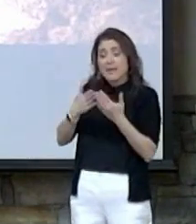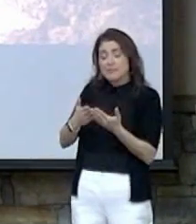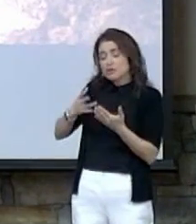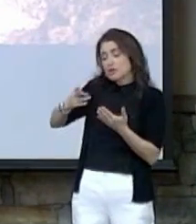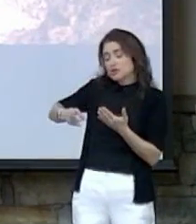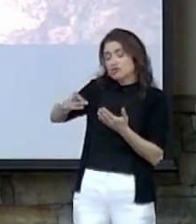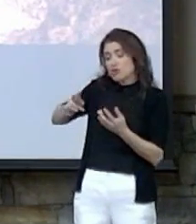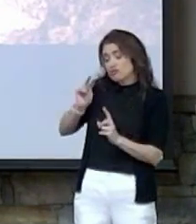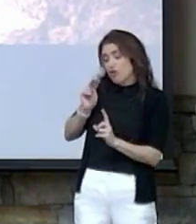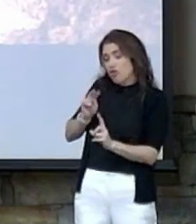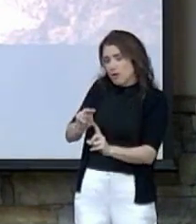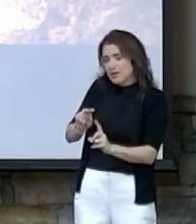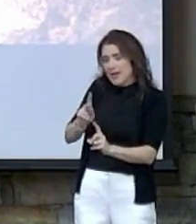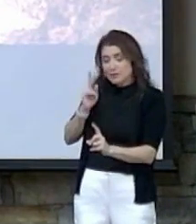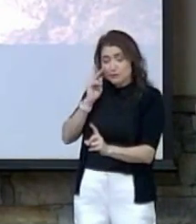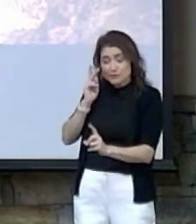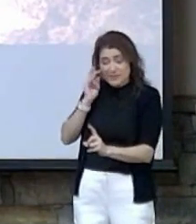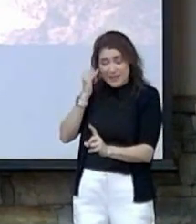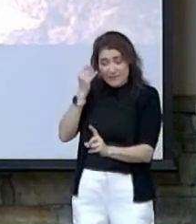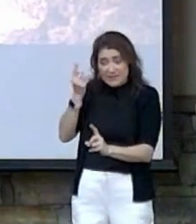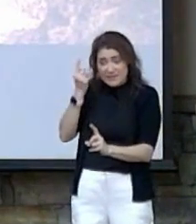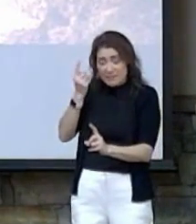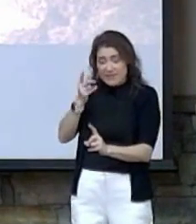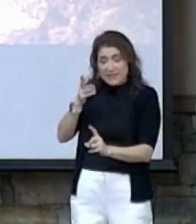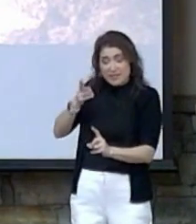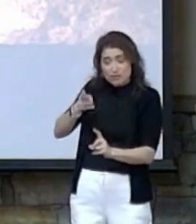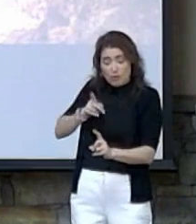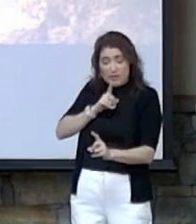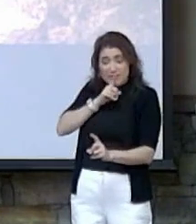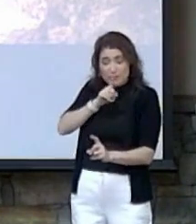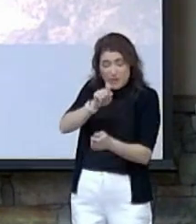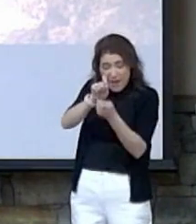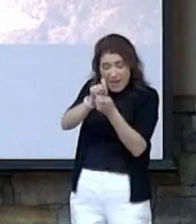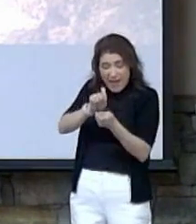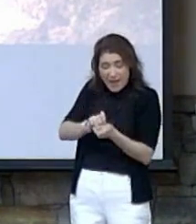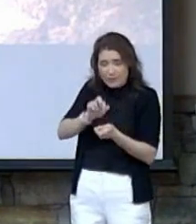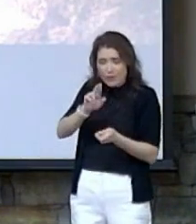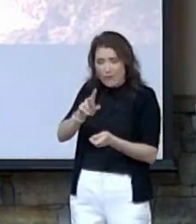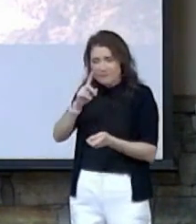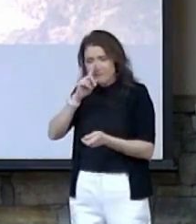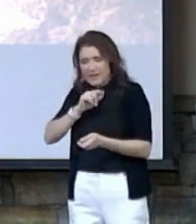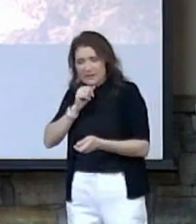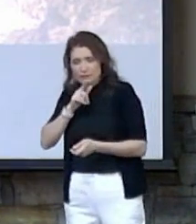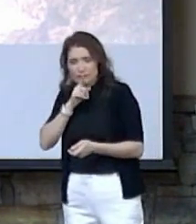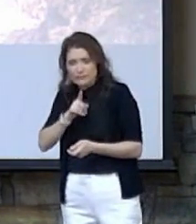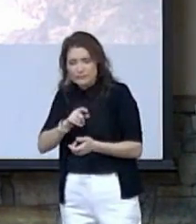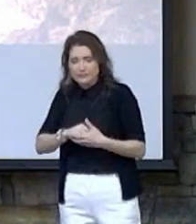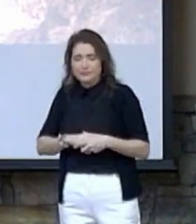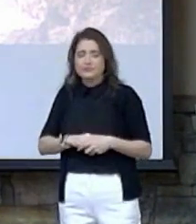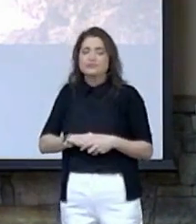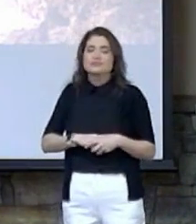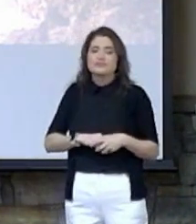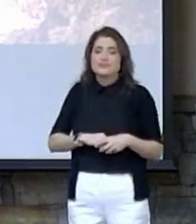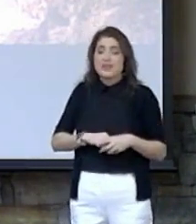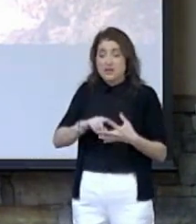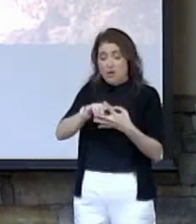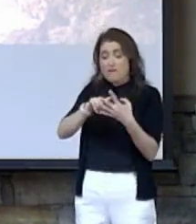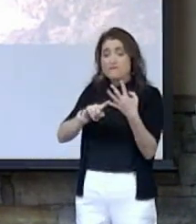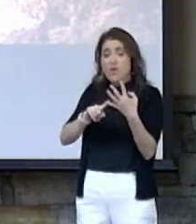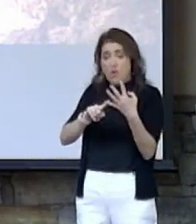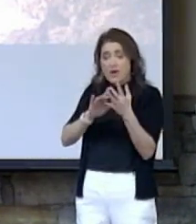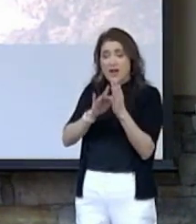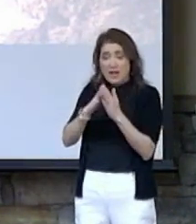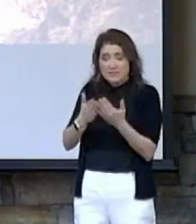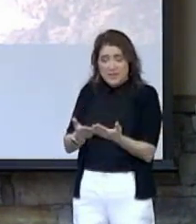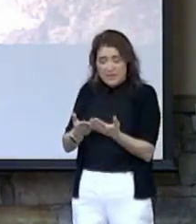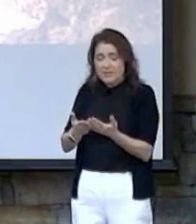at to determine whether something is historically real and accurate or not. In fact, all four Gospels even